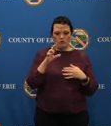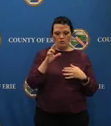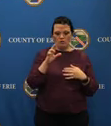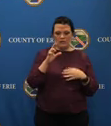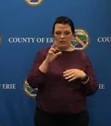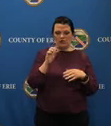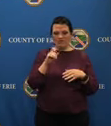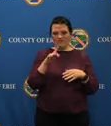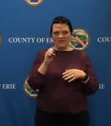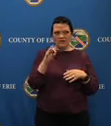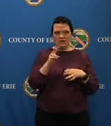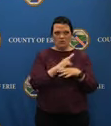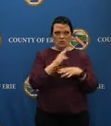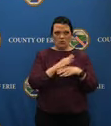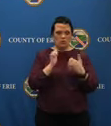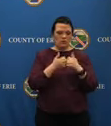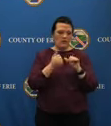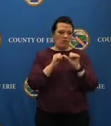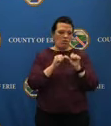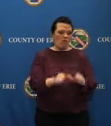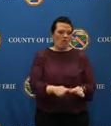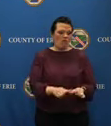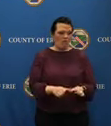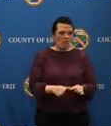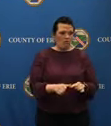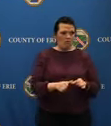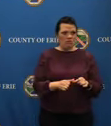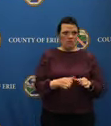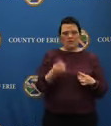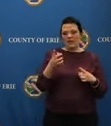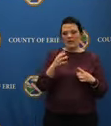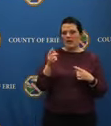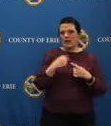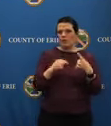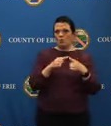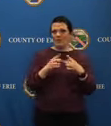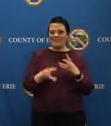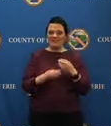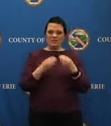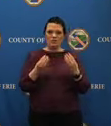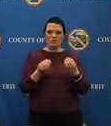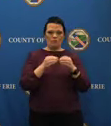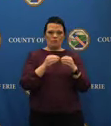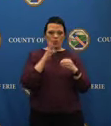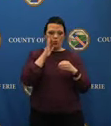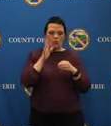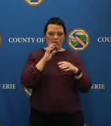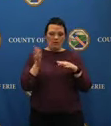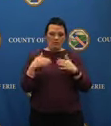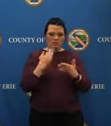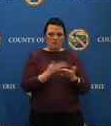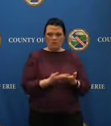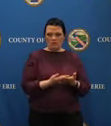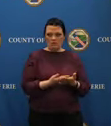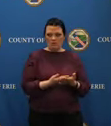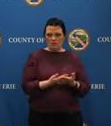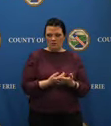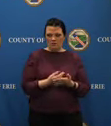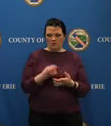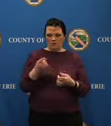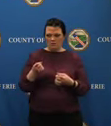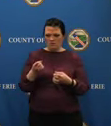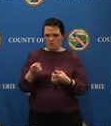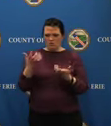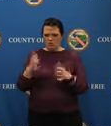you? And also, I don't know if you've gotten any update as to when additional testing material will be coming in. Did you ever want to ask about